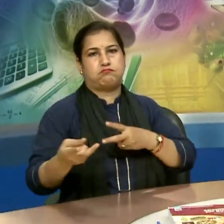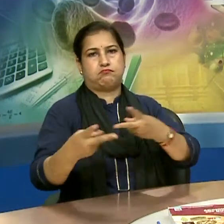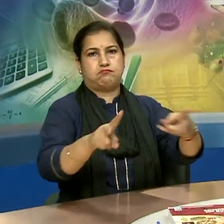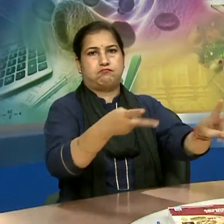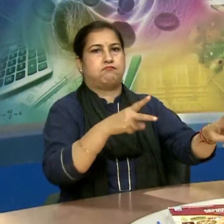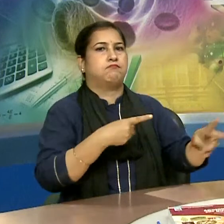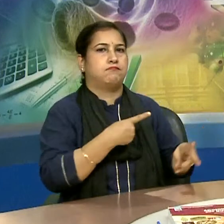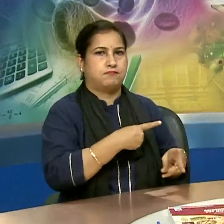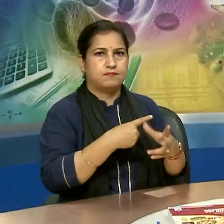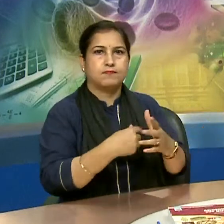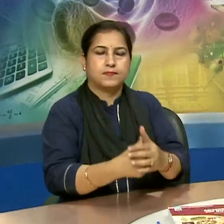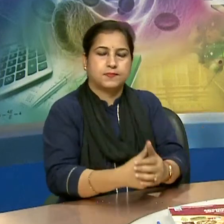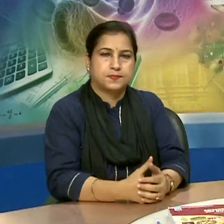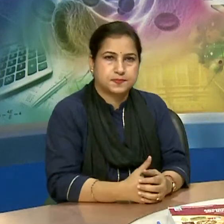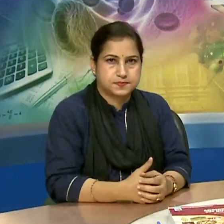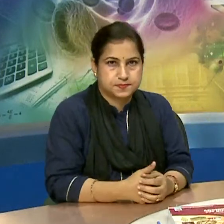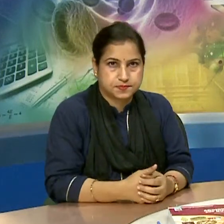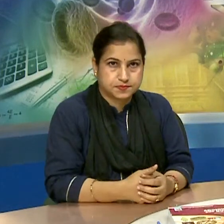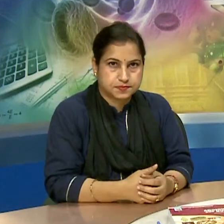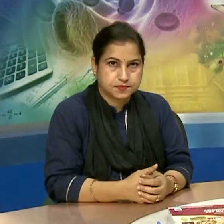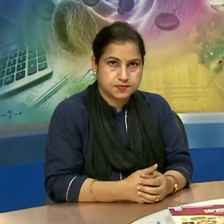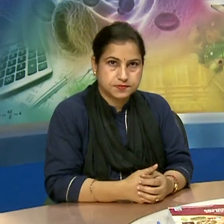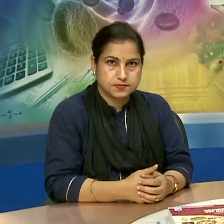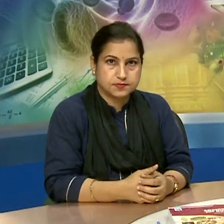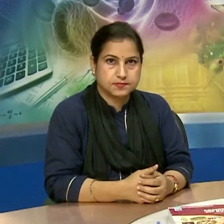It is not accepted by all.